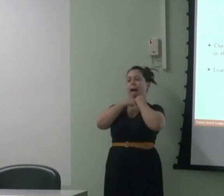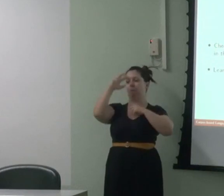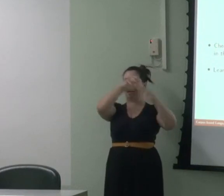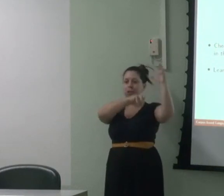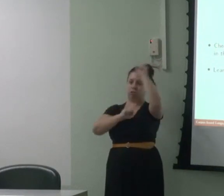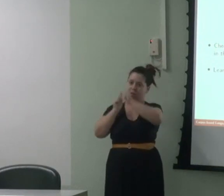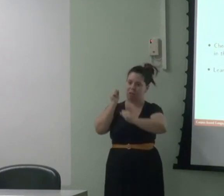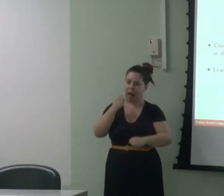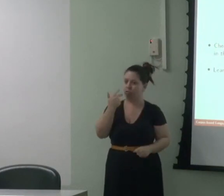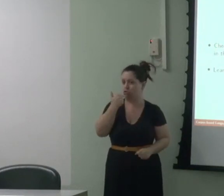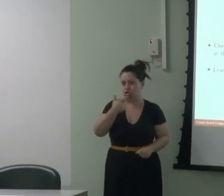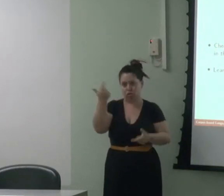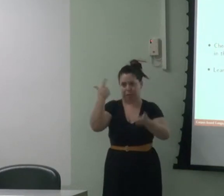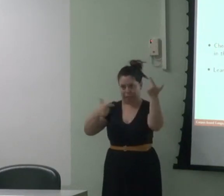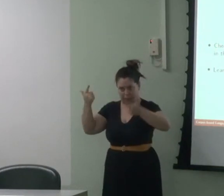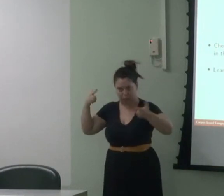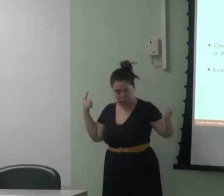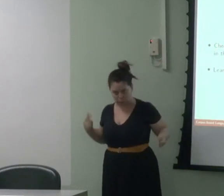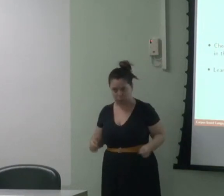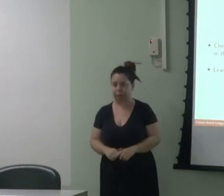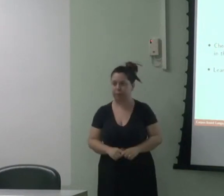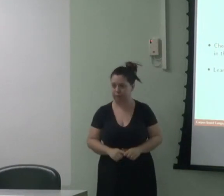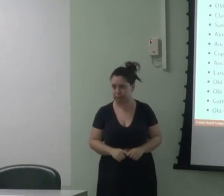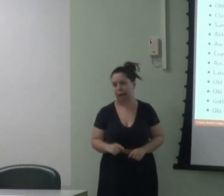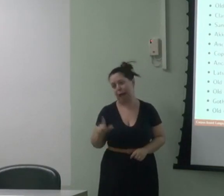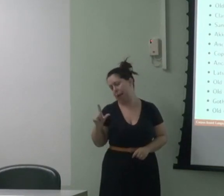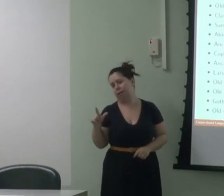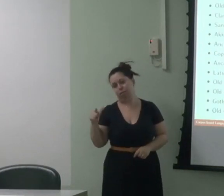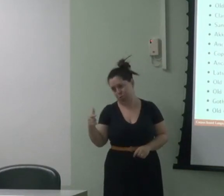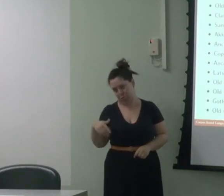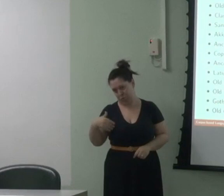produce essays, and those are also analyzed.